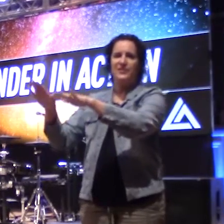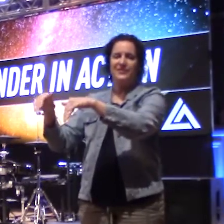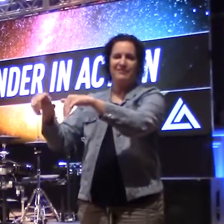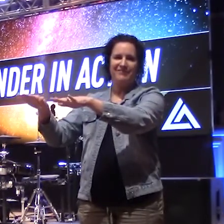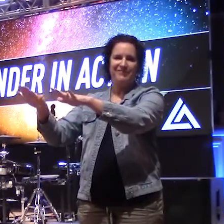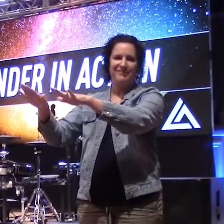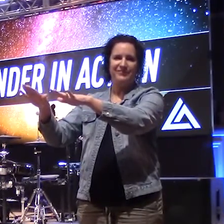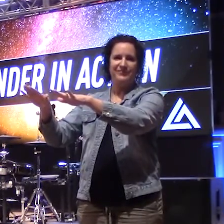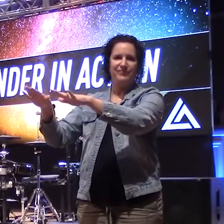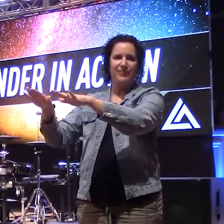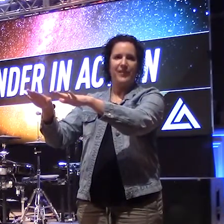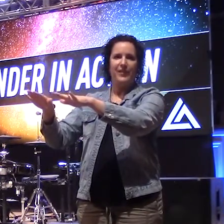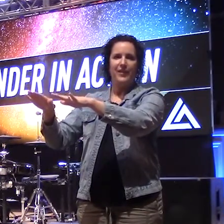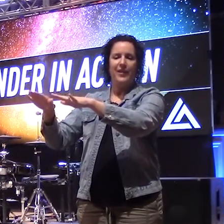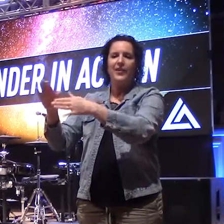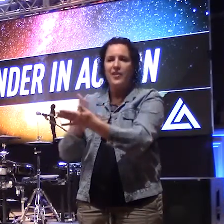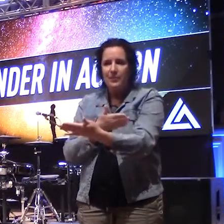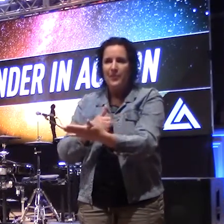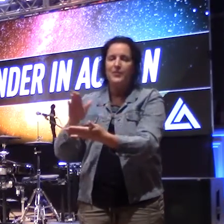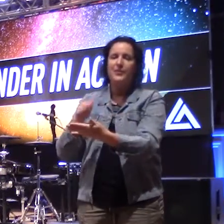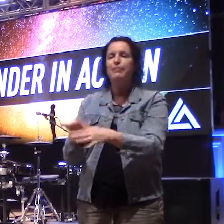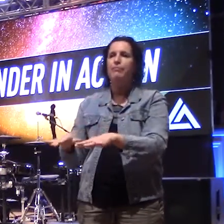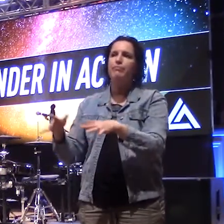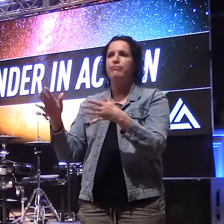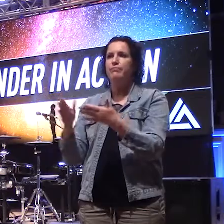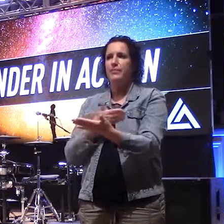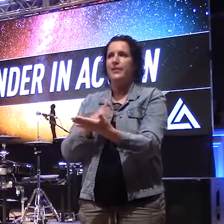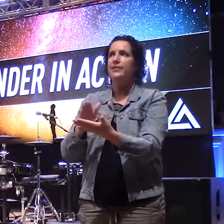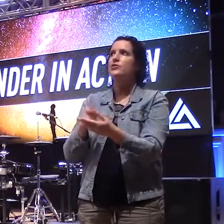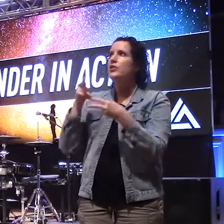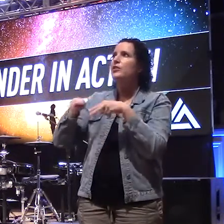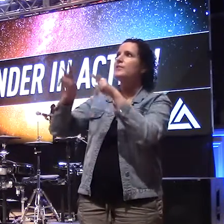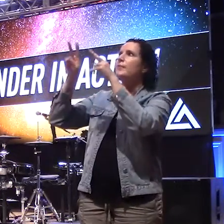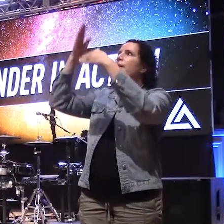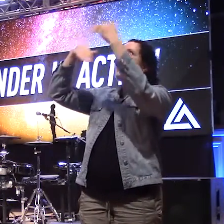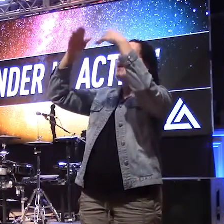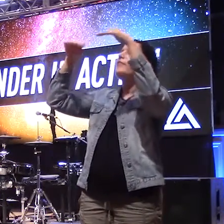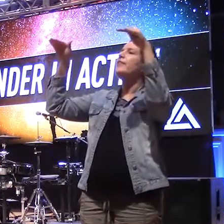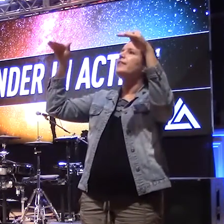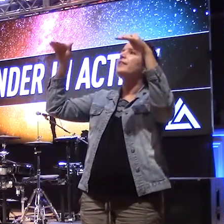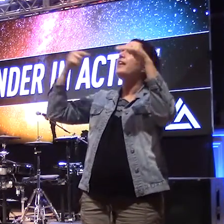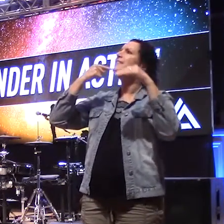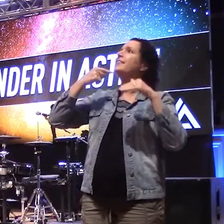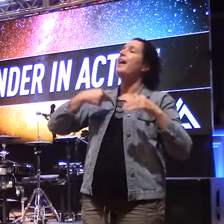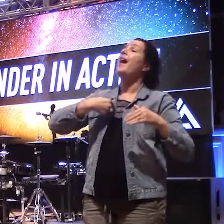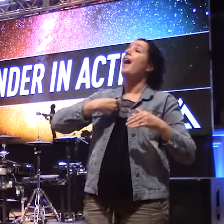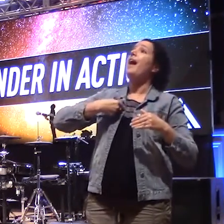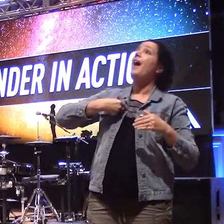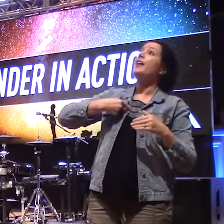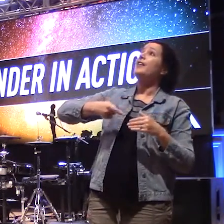of splicing over the rocks, and the music swells, and she looks up at heaven, and she says, "I am God!"